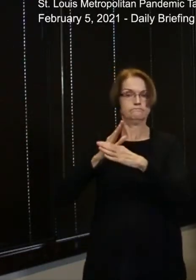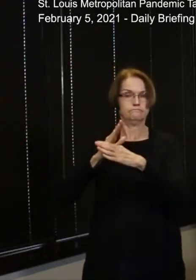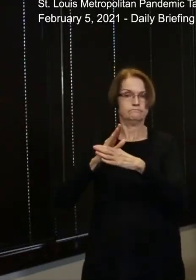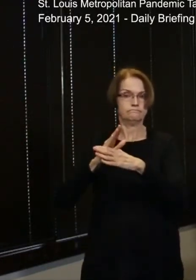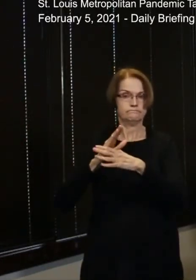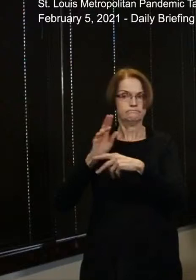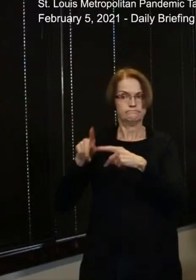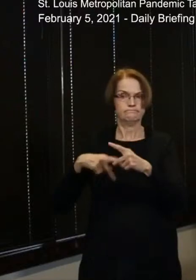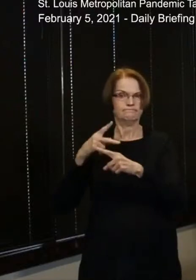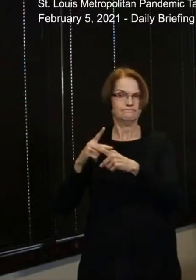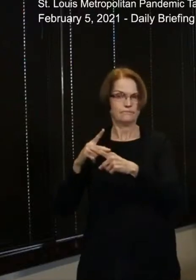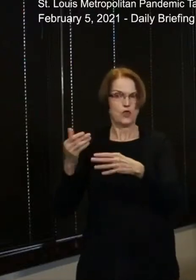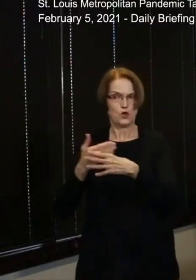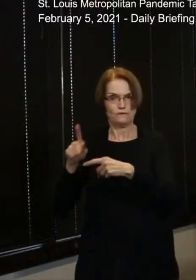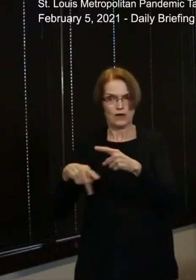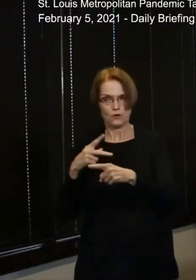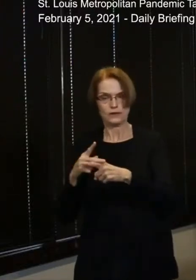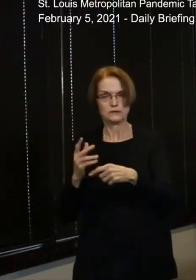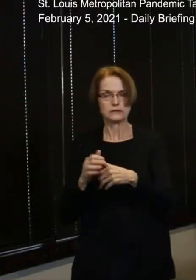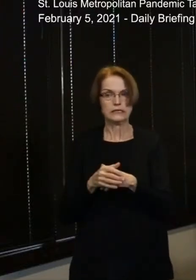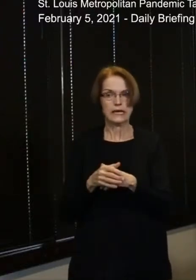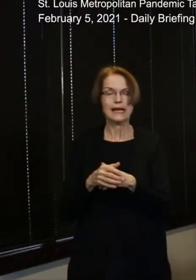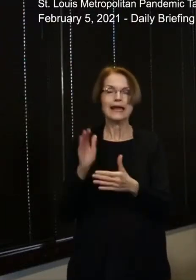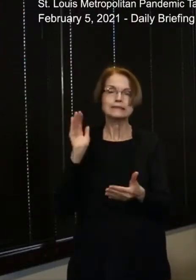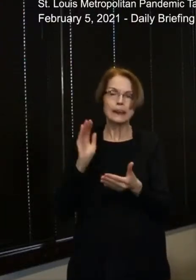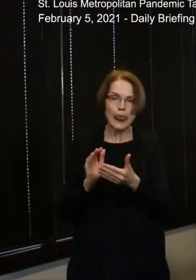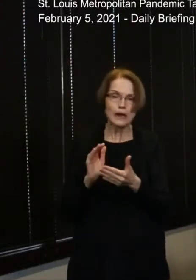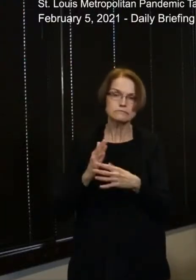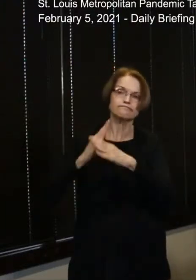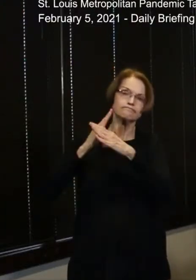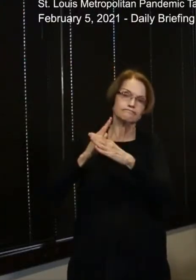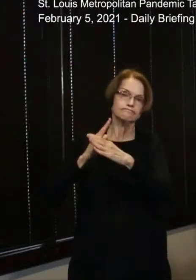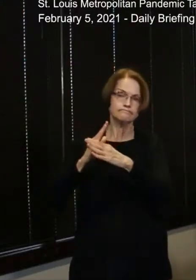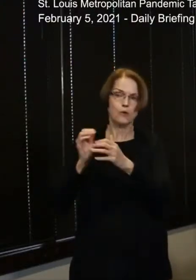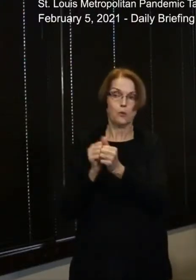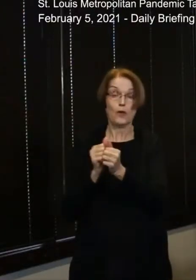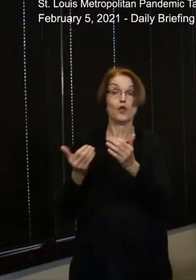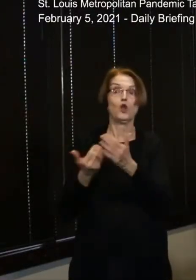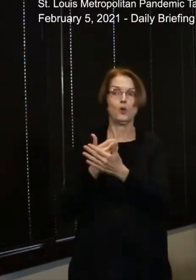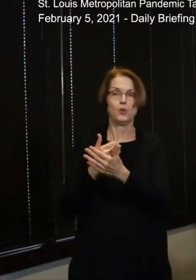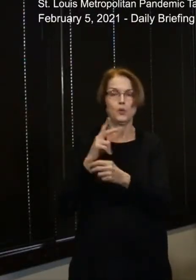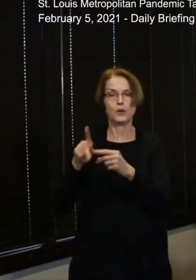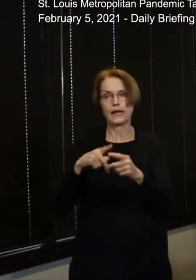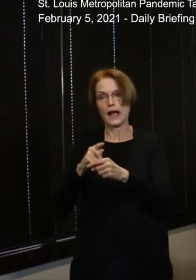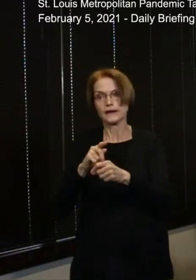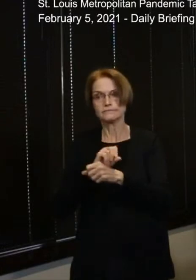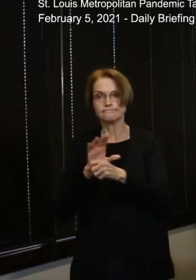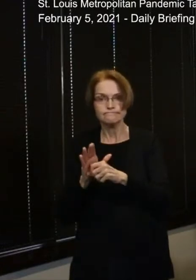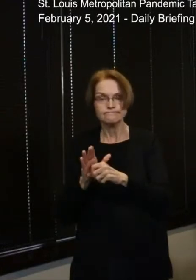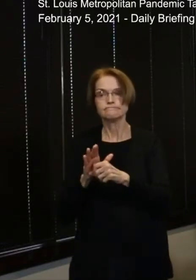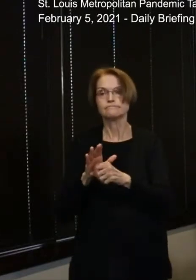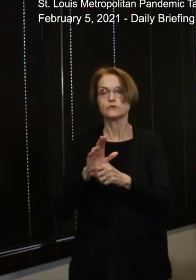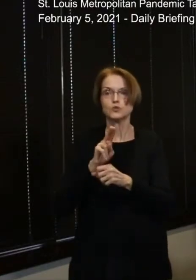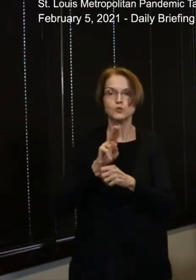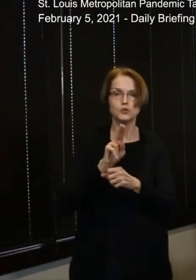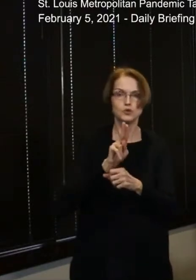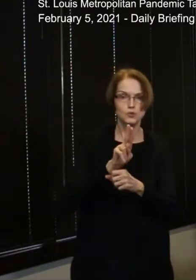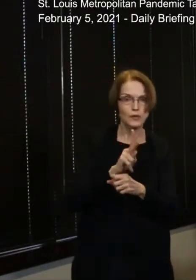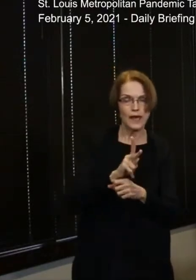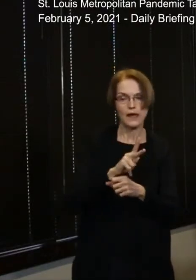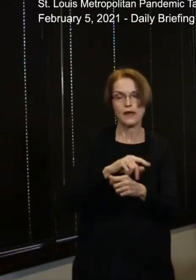meaning it doesn't work as well in plain language, with those variants like the UK variant and the South African